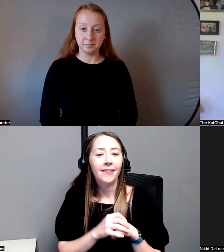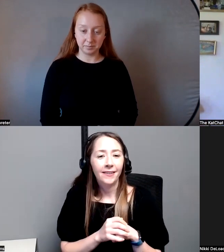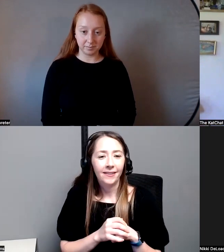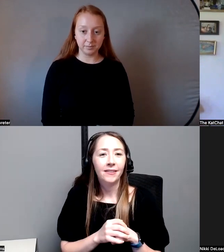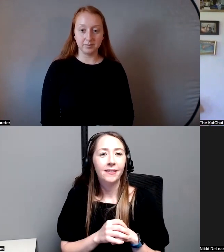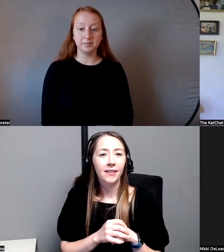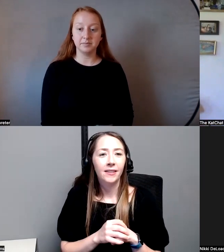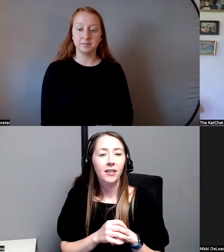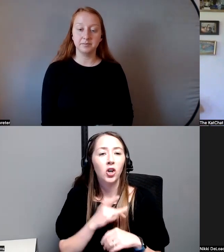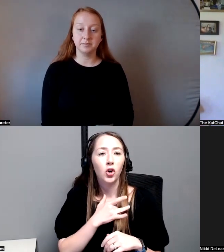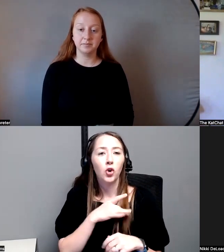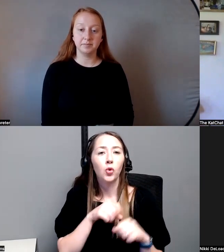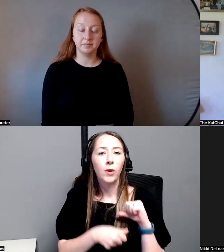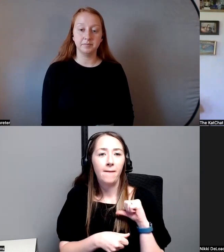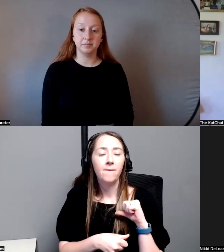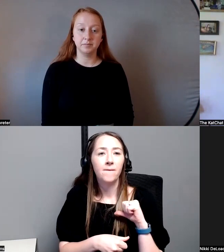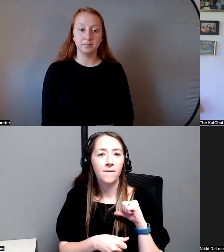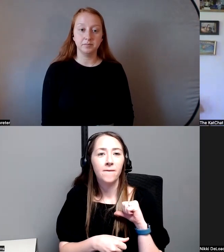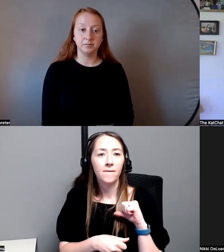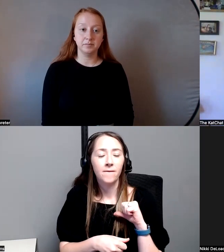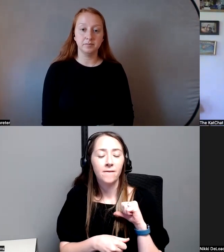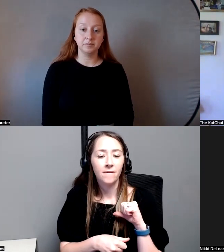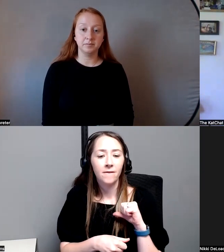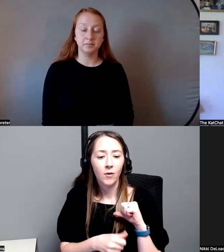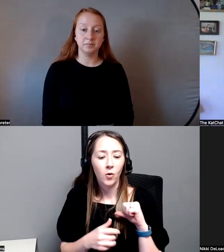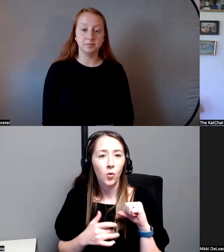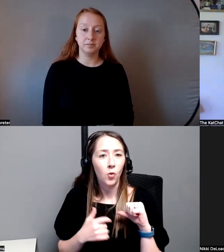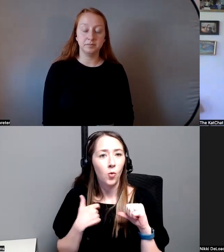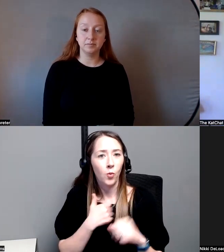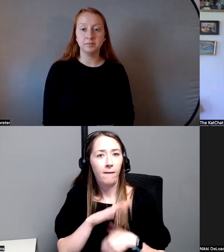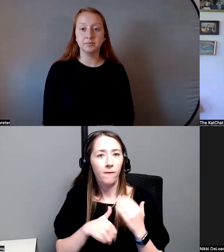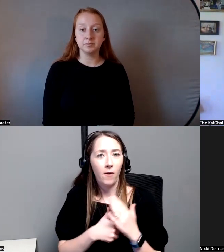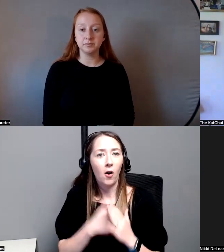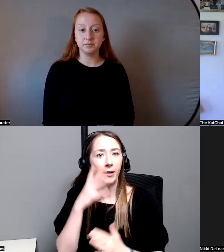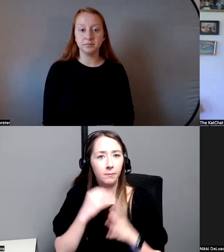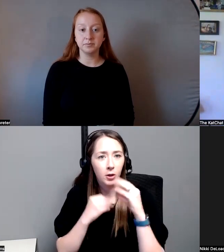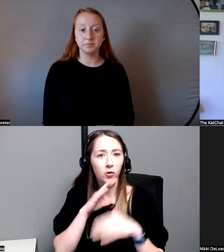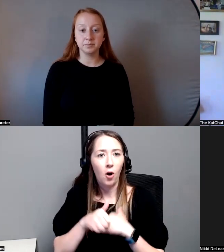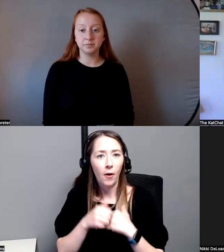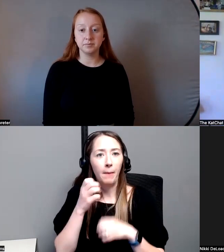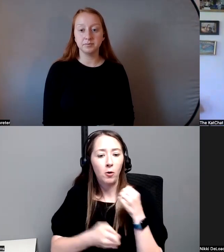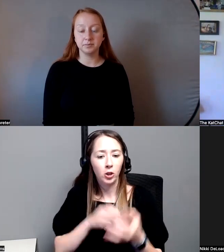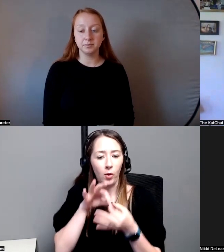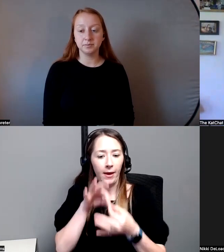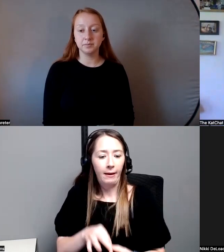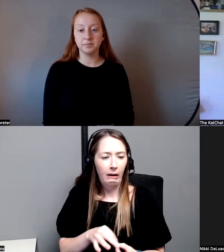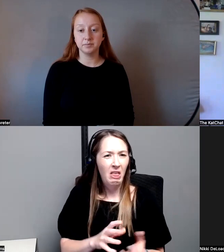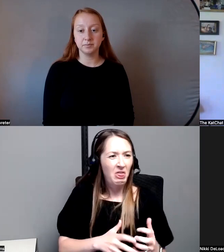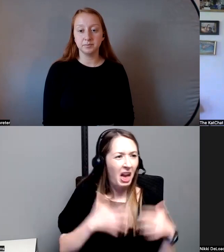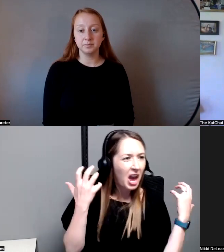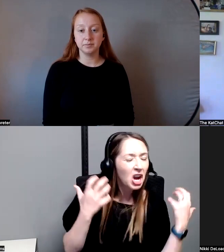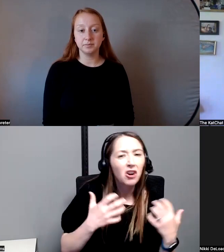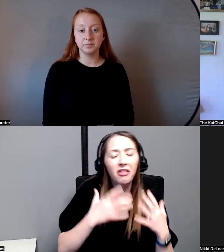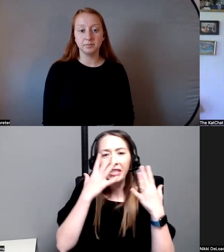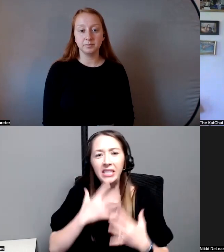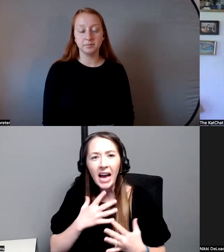the most like, we've all felt all the emotions. We felt the anger and sadness and happiness and joy